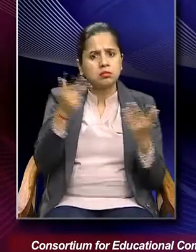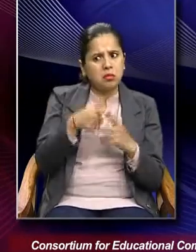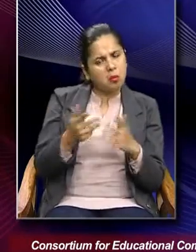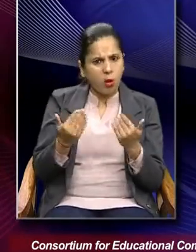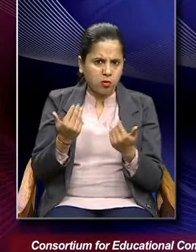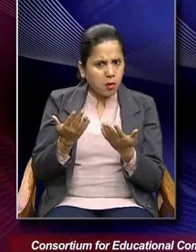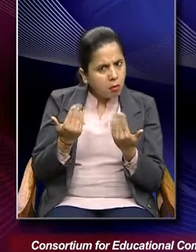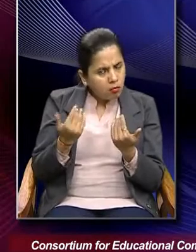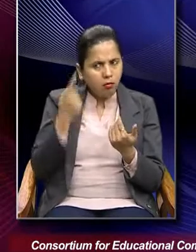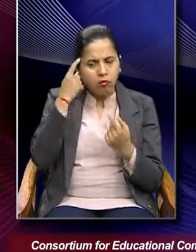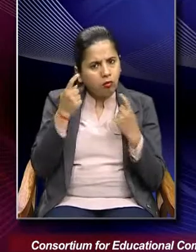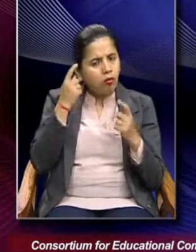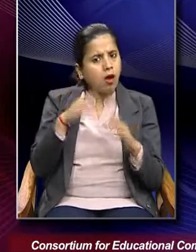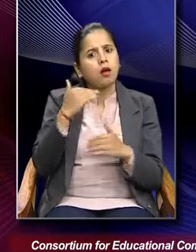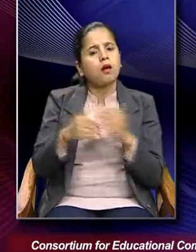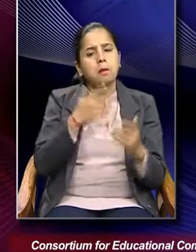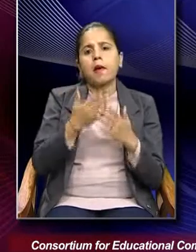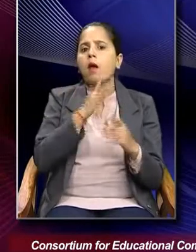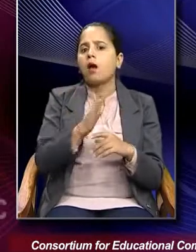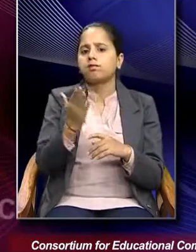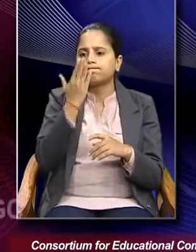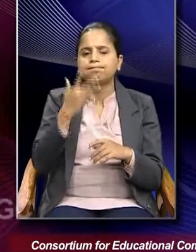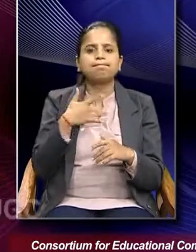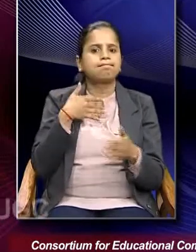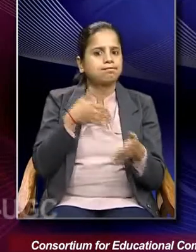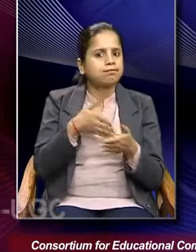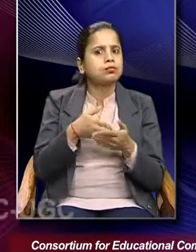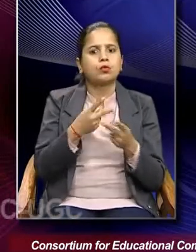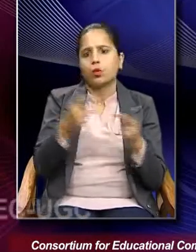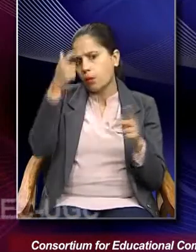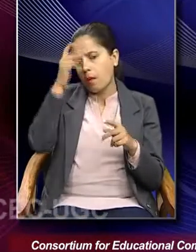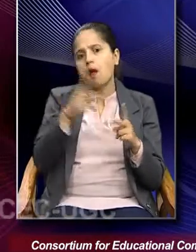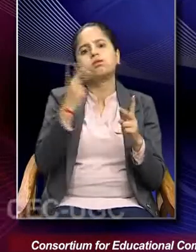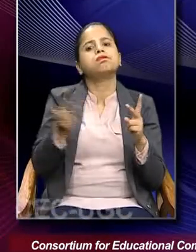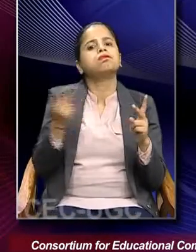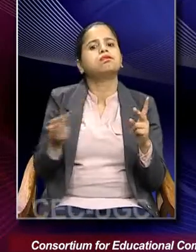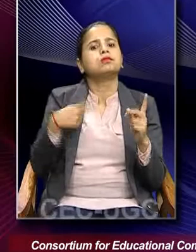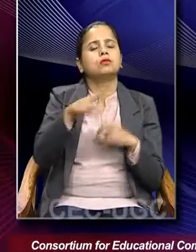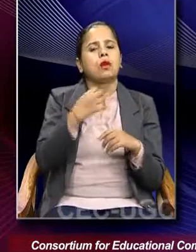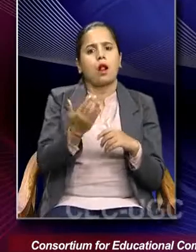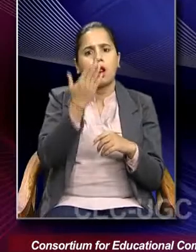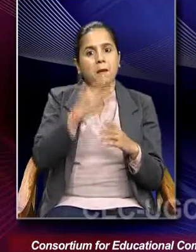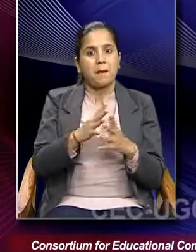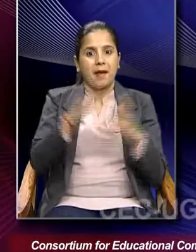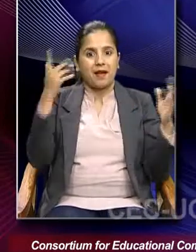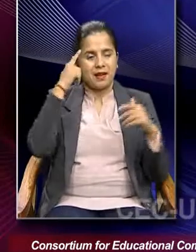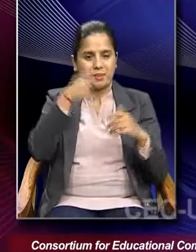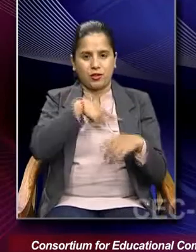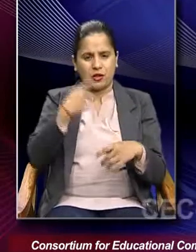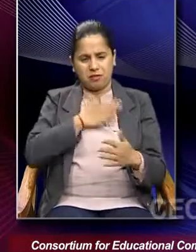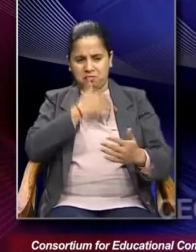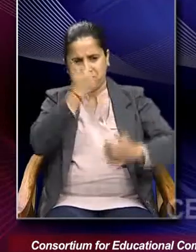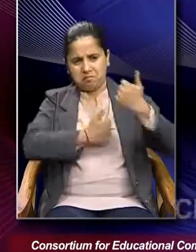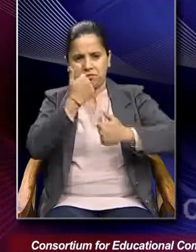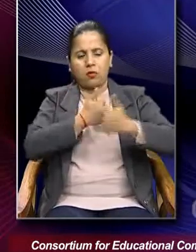possible. They may face numerous problems if they try to counter bigger players like China or like many